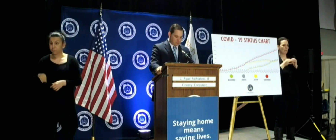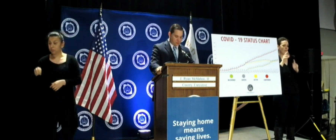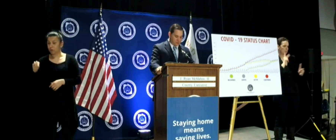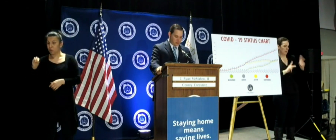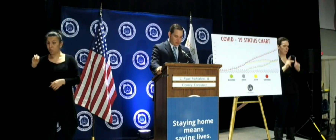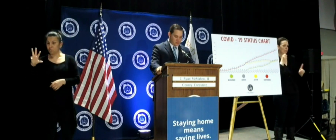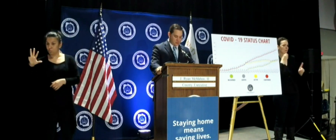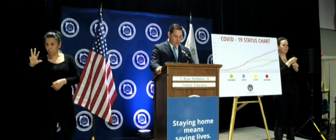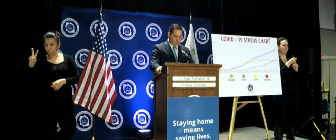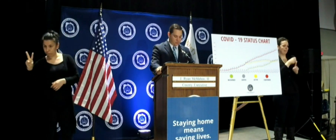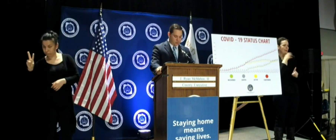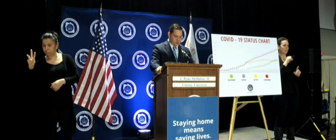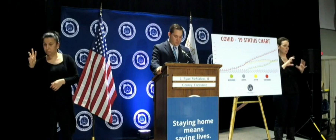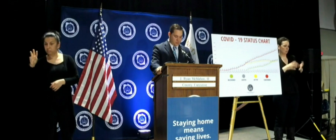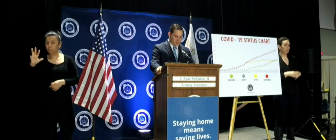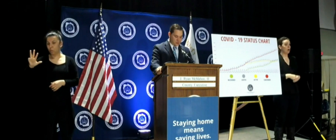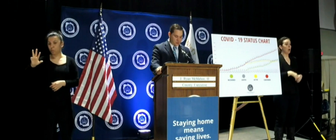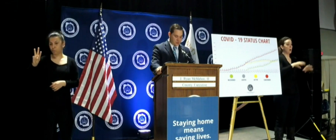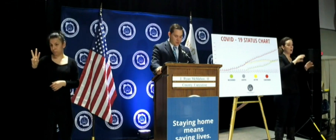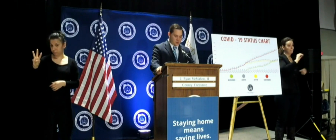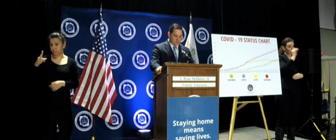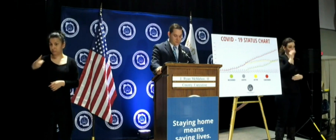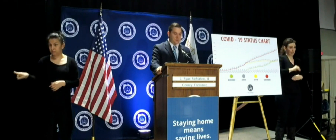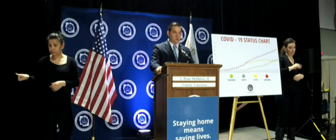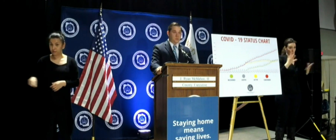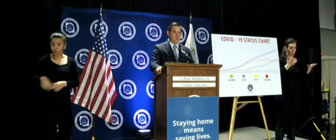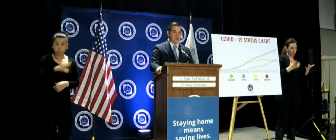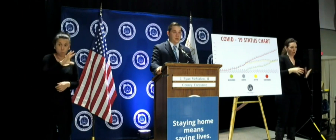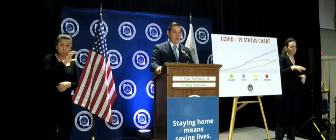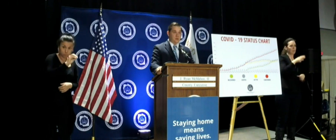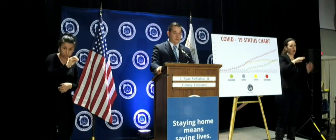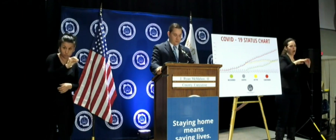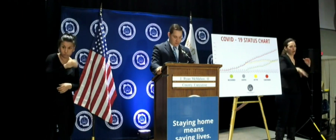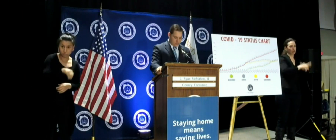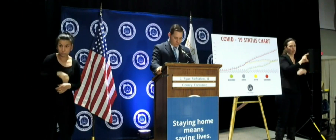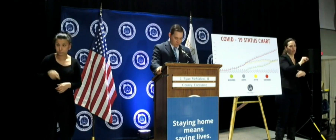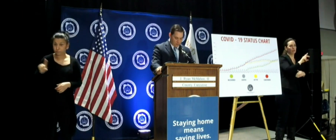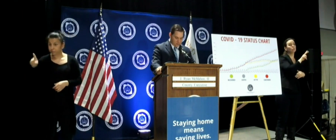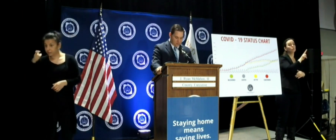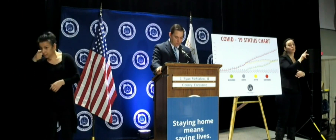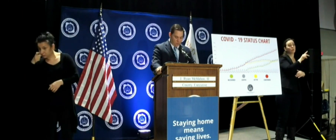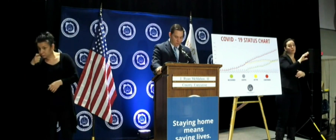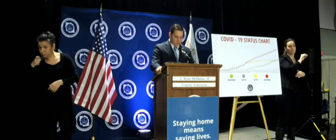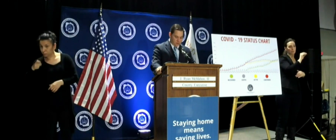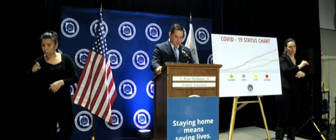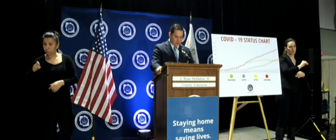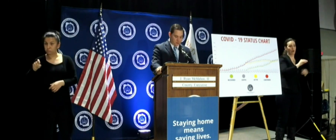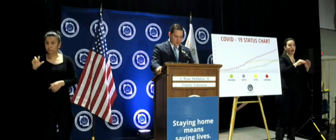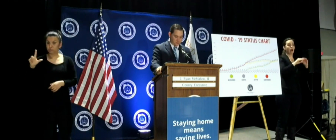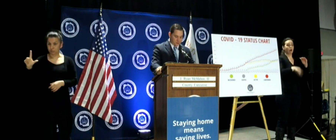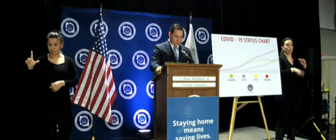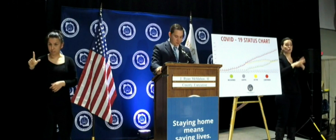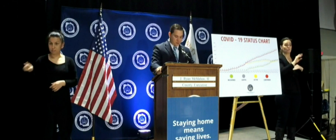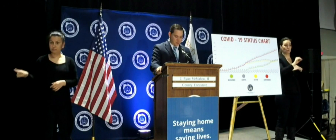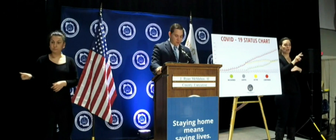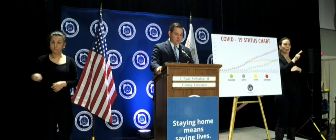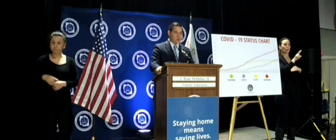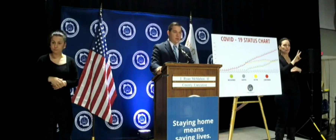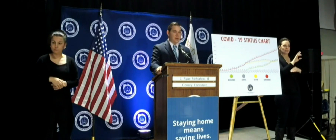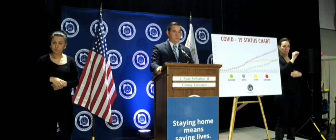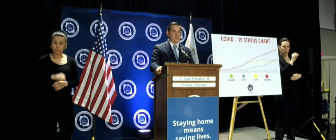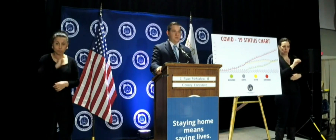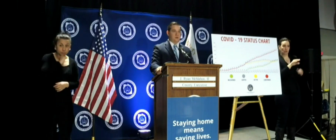37% of our cases are under 40 years of age, 53% are under 50, 71% are under 60,